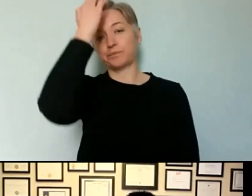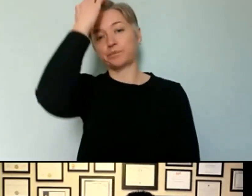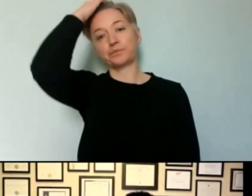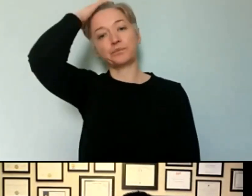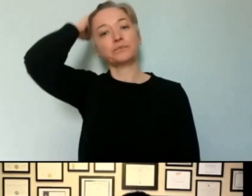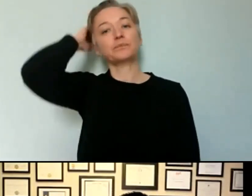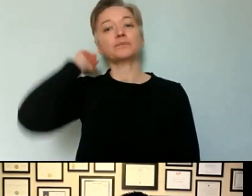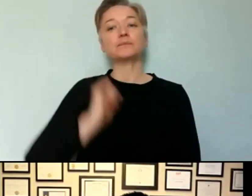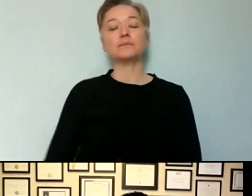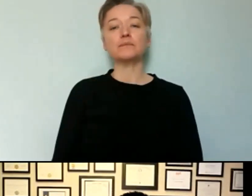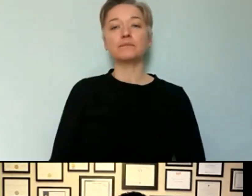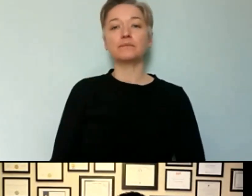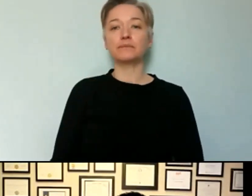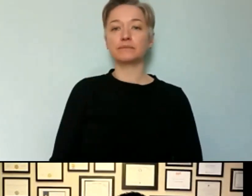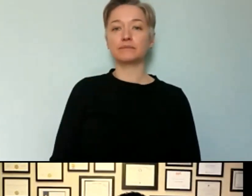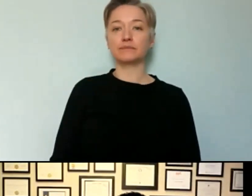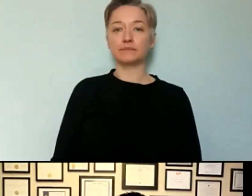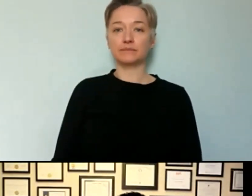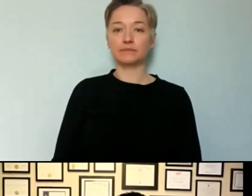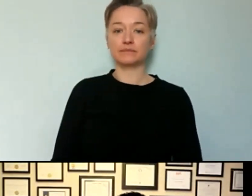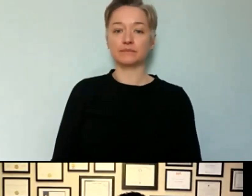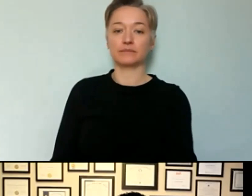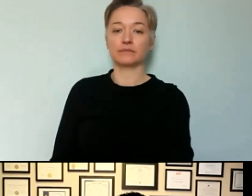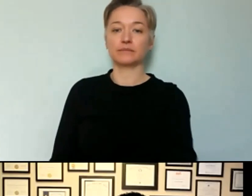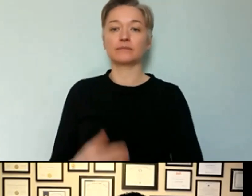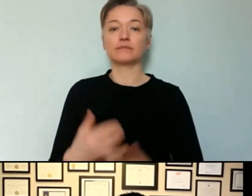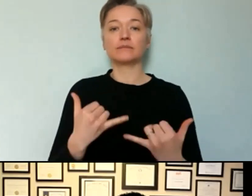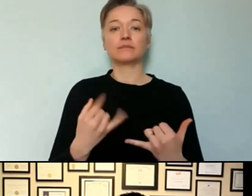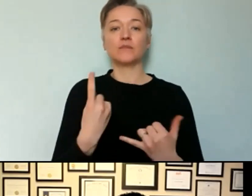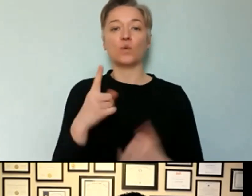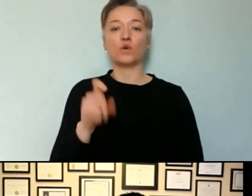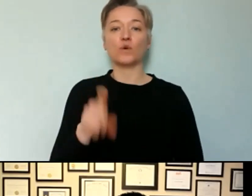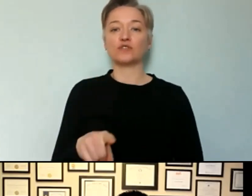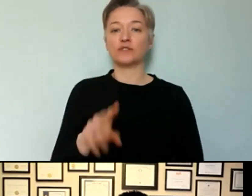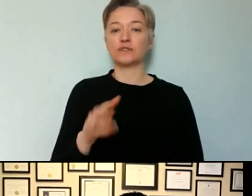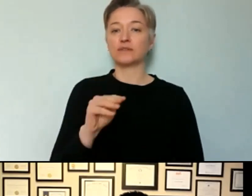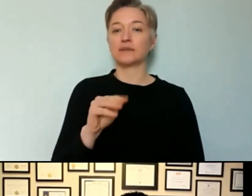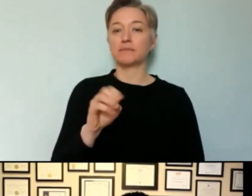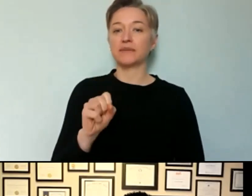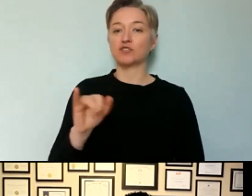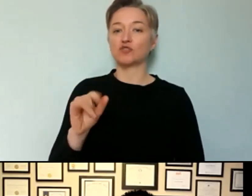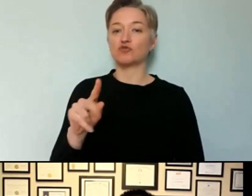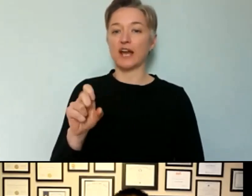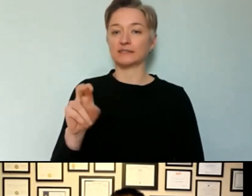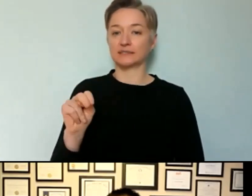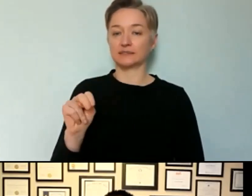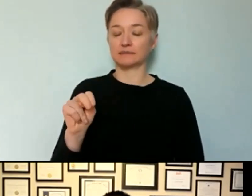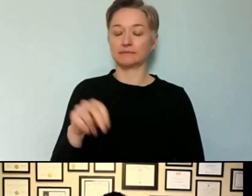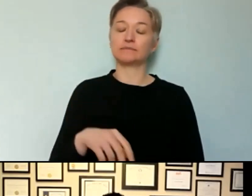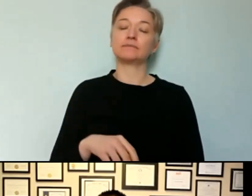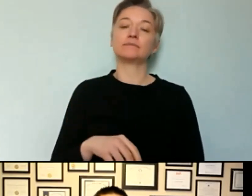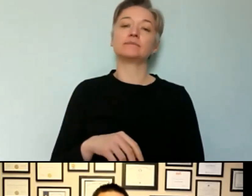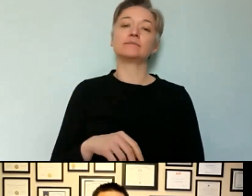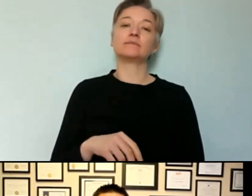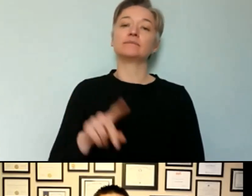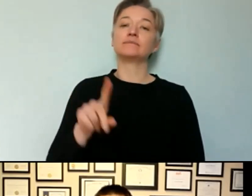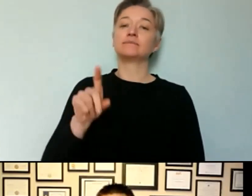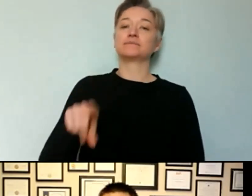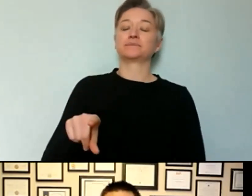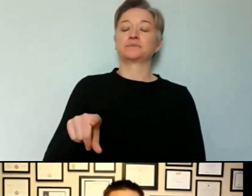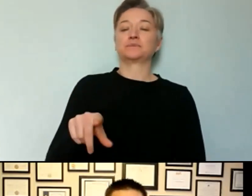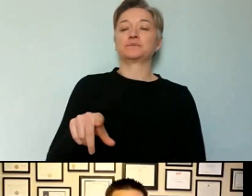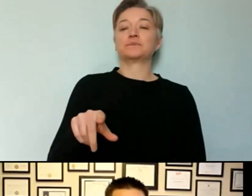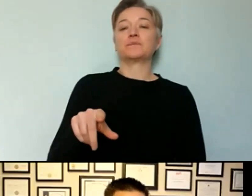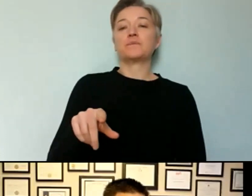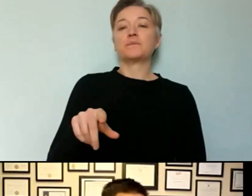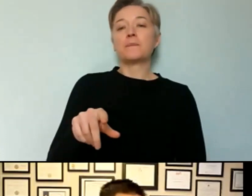I'm going to now give a question to Ms. Jackson. Ms. Jackson, here's the question. Where are